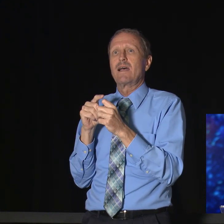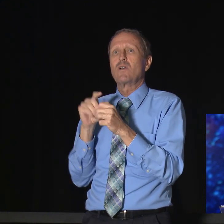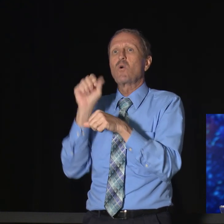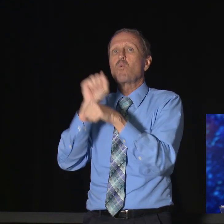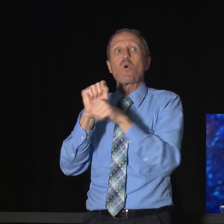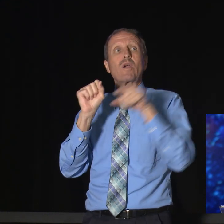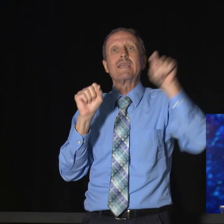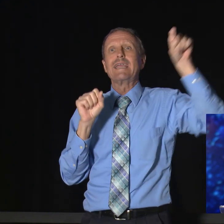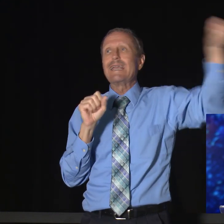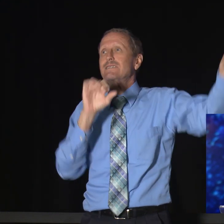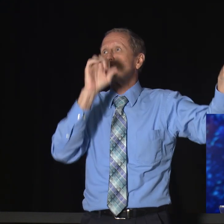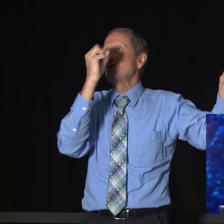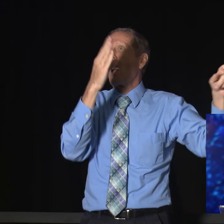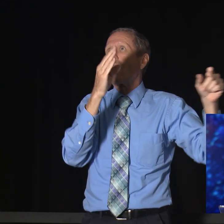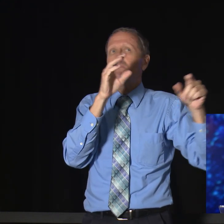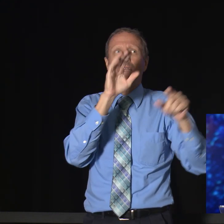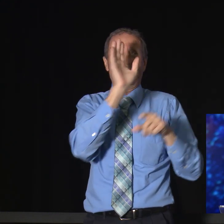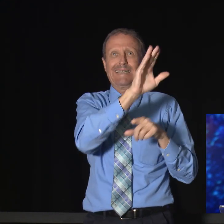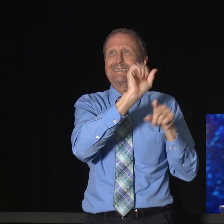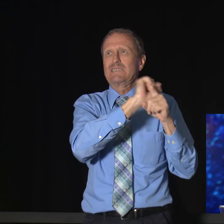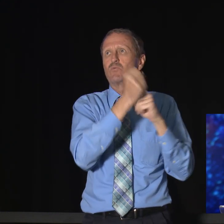situation out as well, Father.